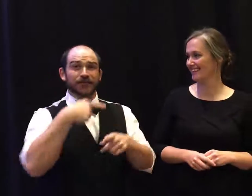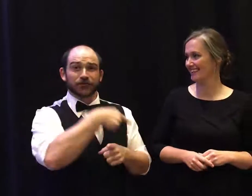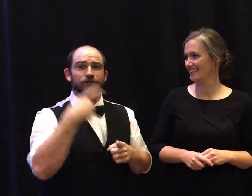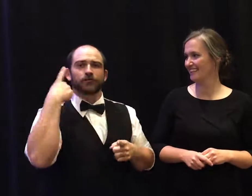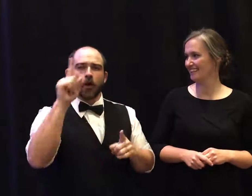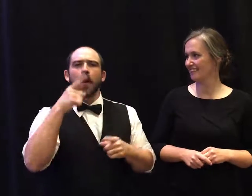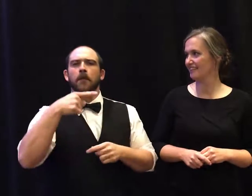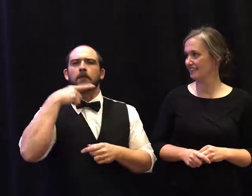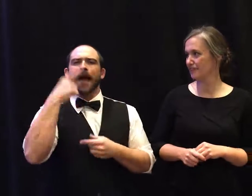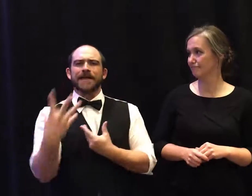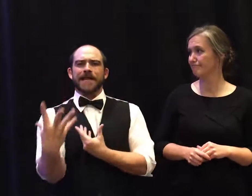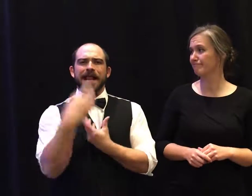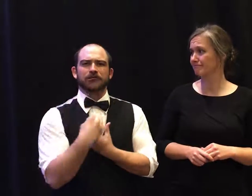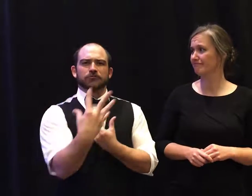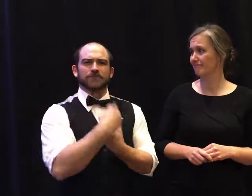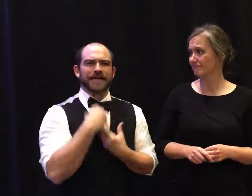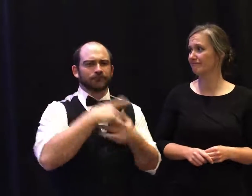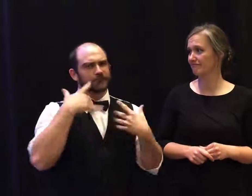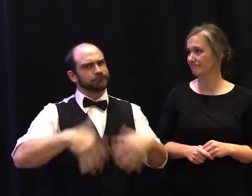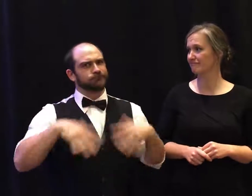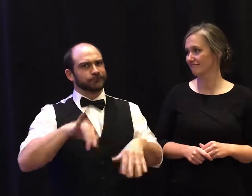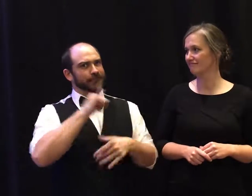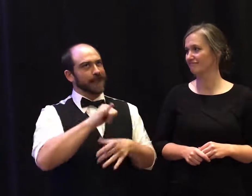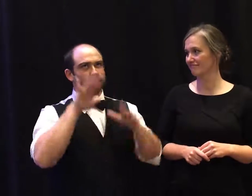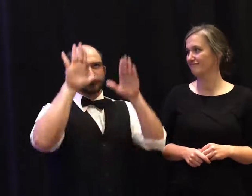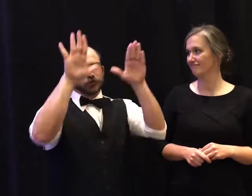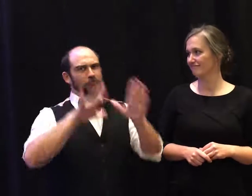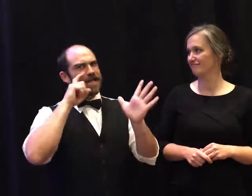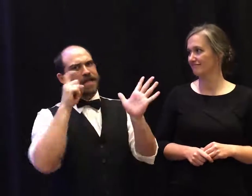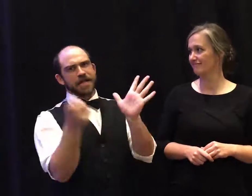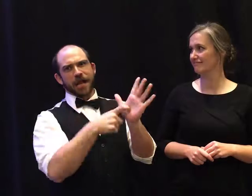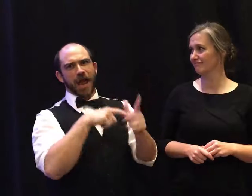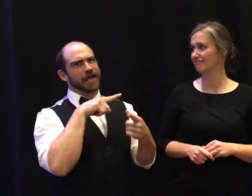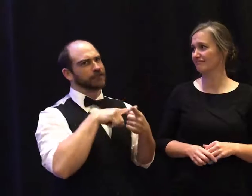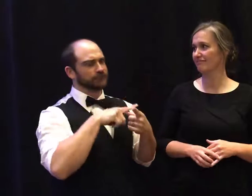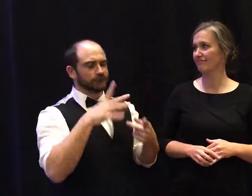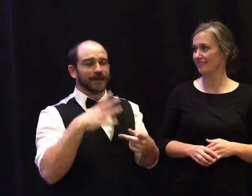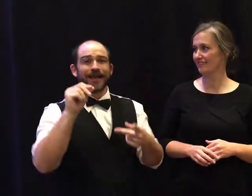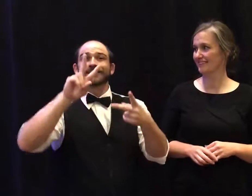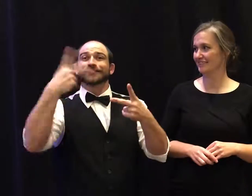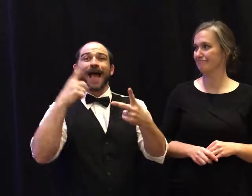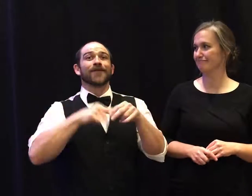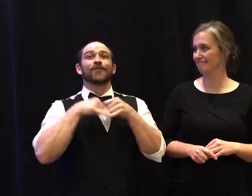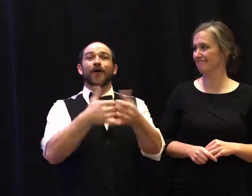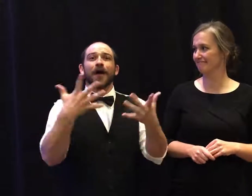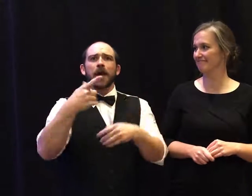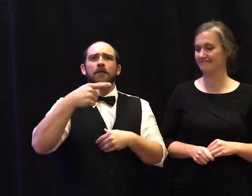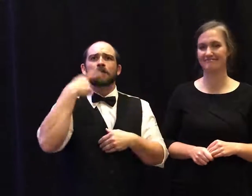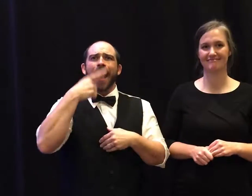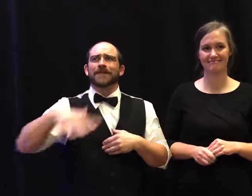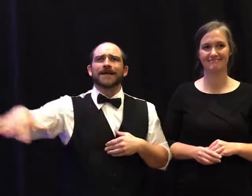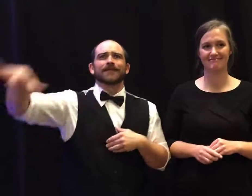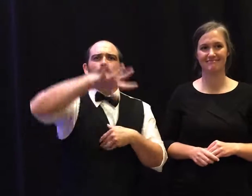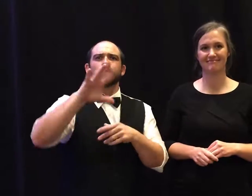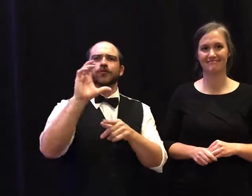and they got an honorable mention for public engagement, and this is really great. And secondly, they got an award for